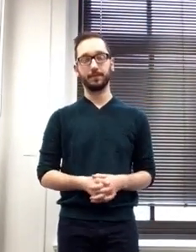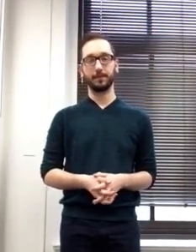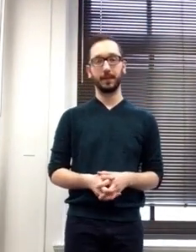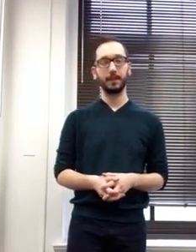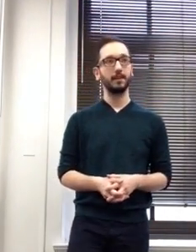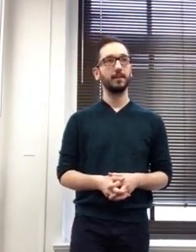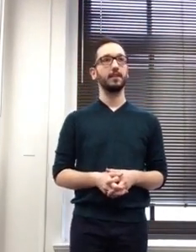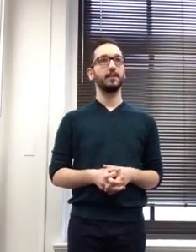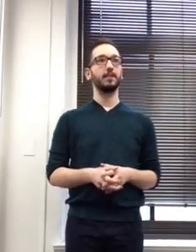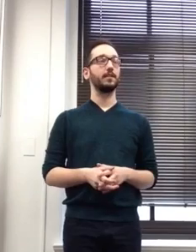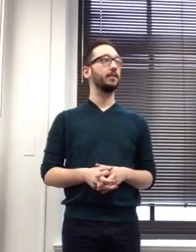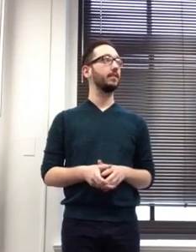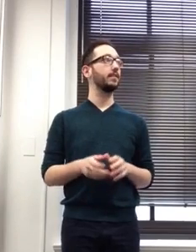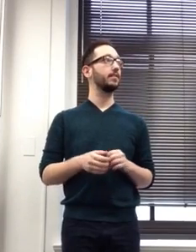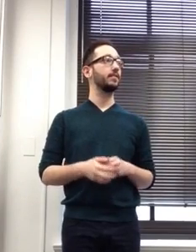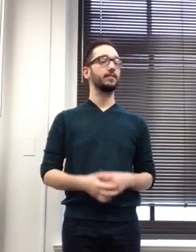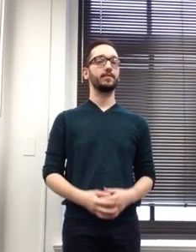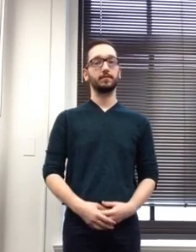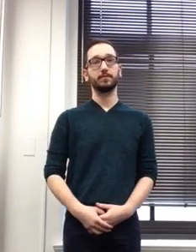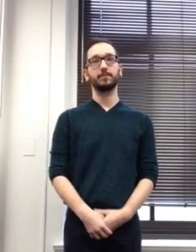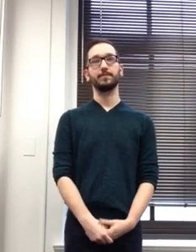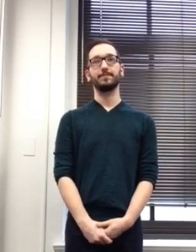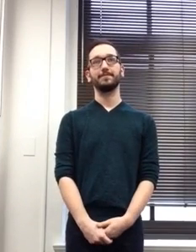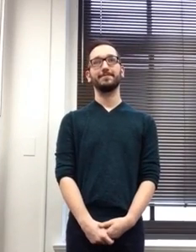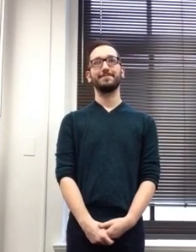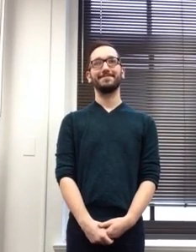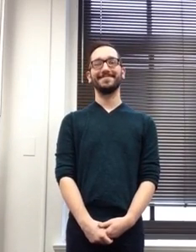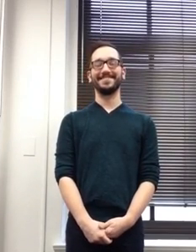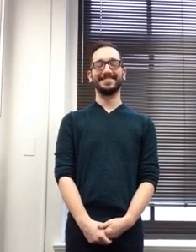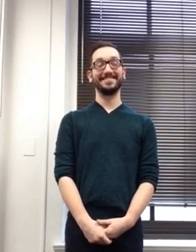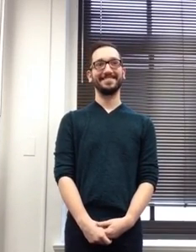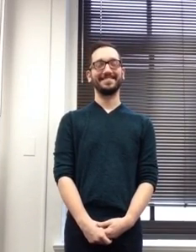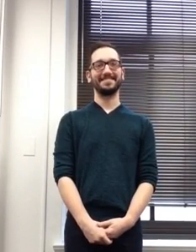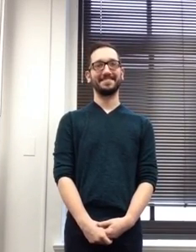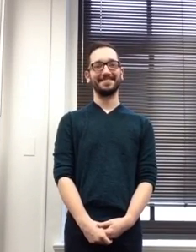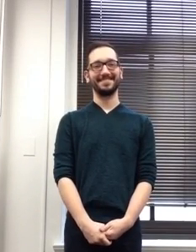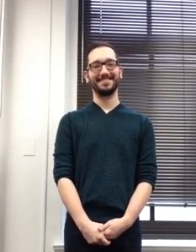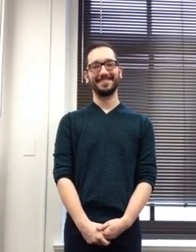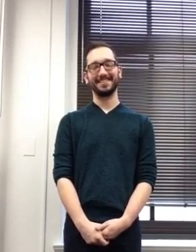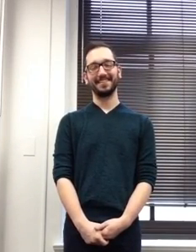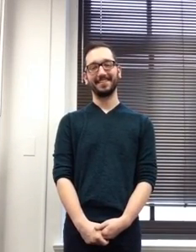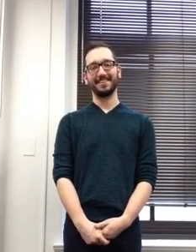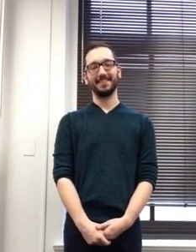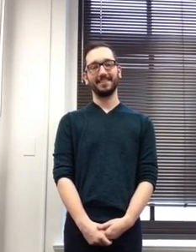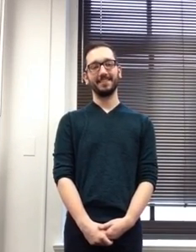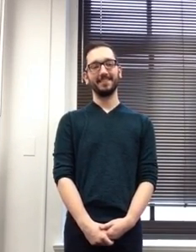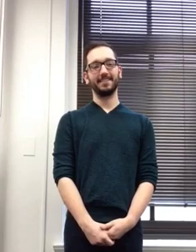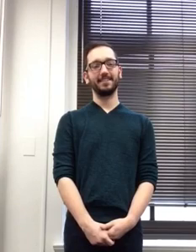Interpreting in Mr. Smith's 8th grade science class. The students are studying about the human skeletal structure.